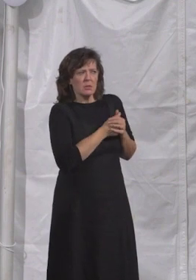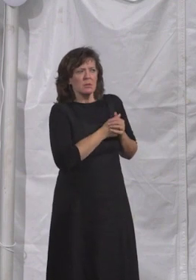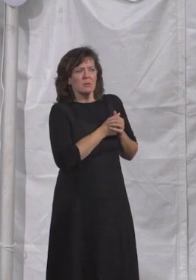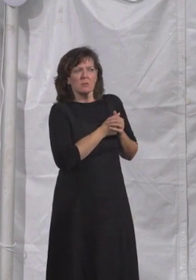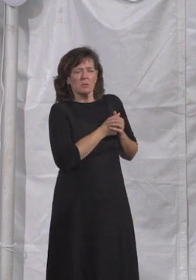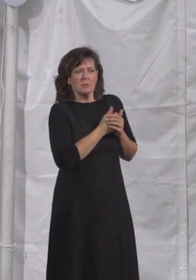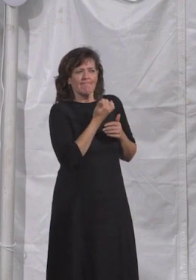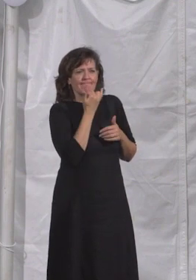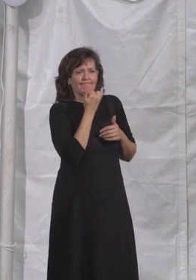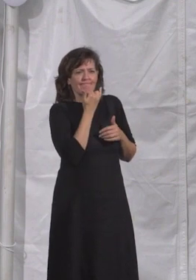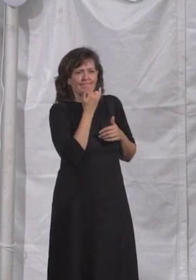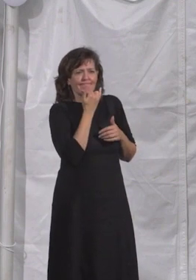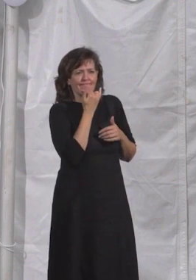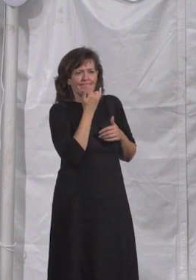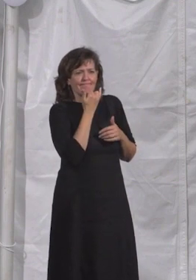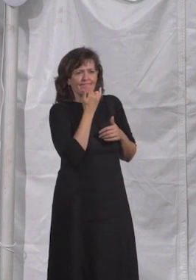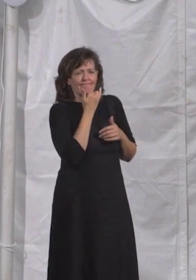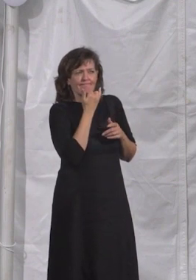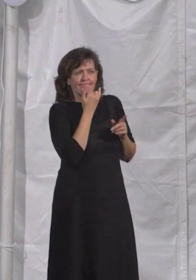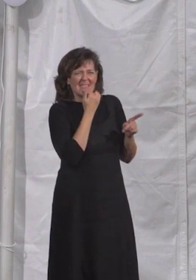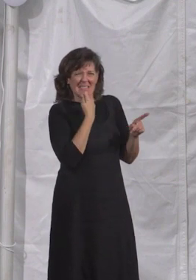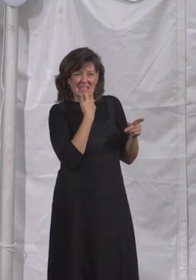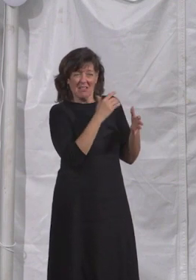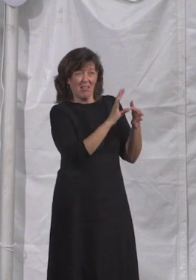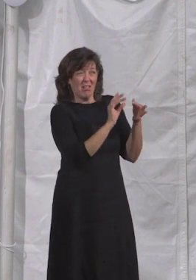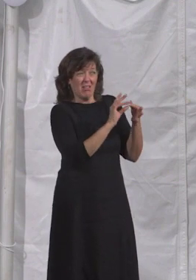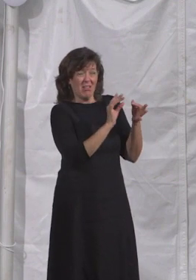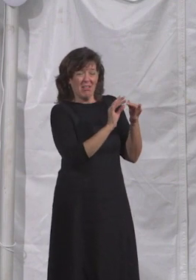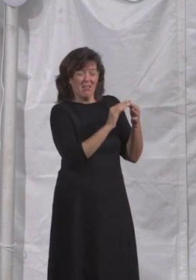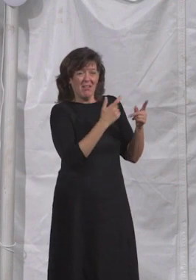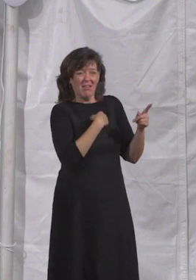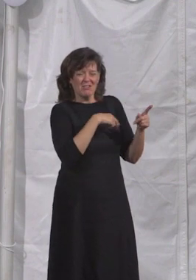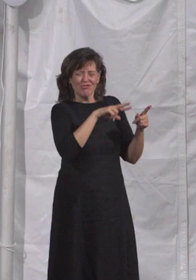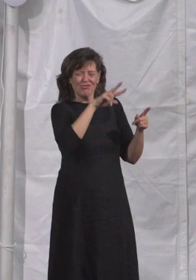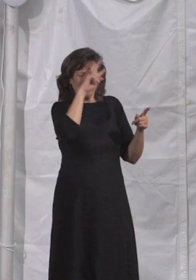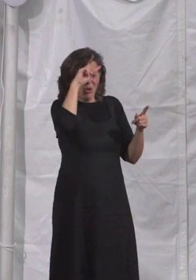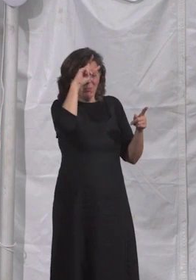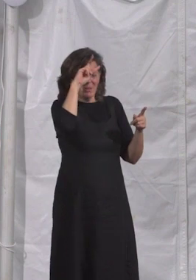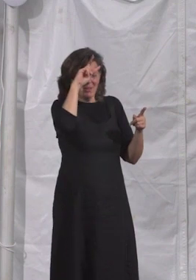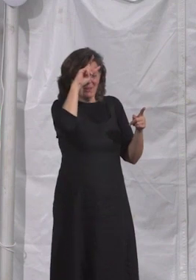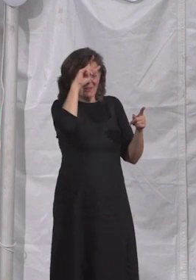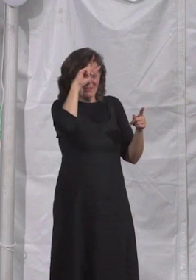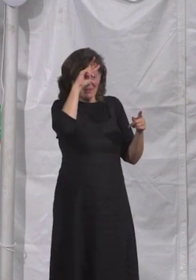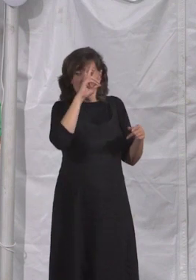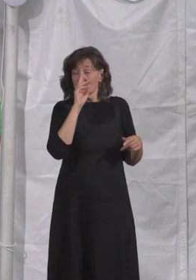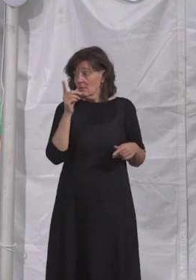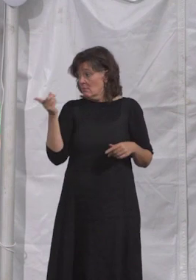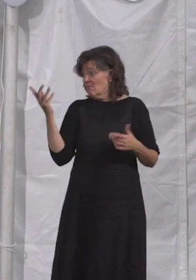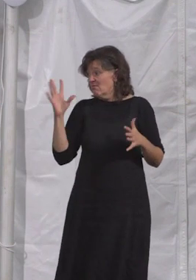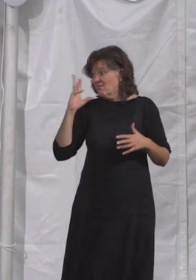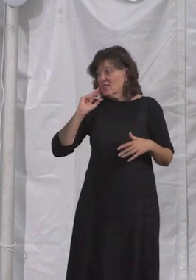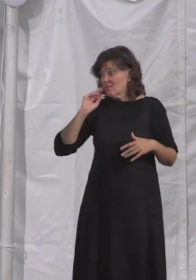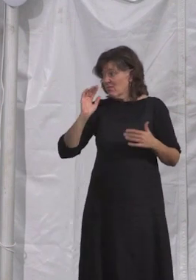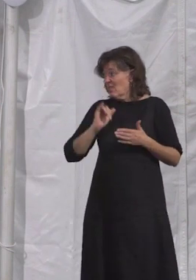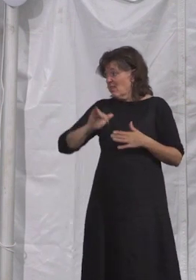said is the single stupidest thing I have ever heard."